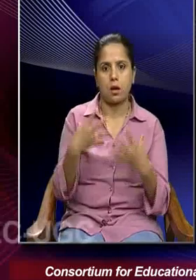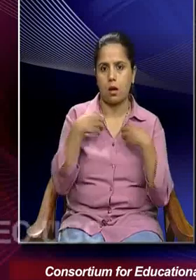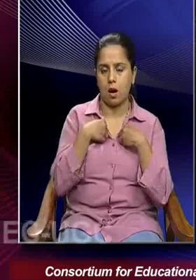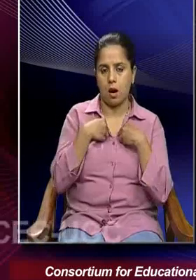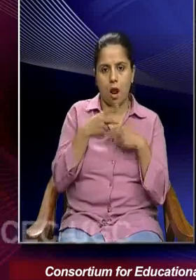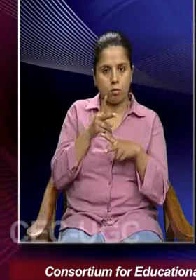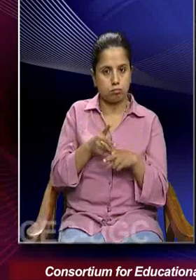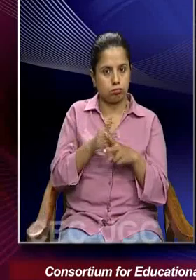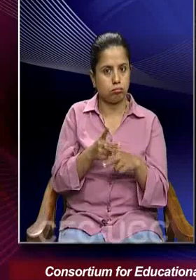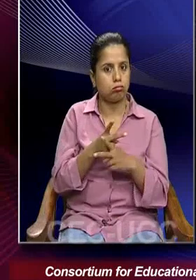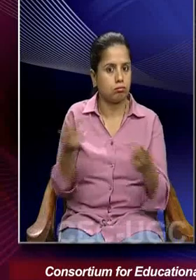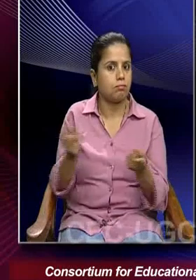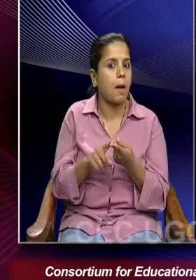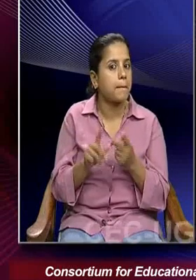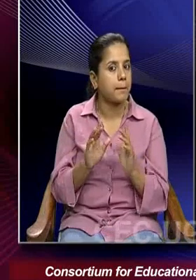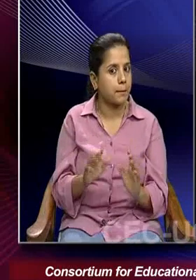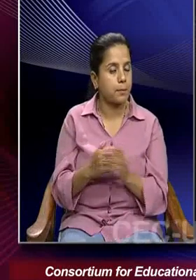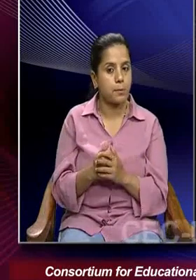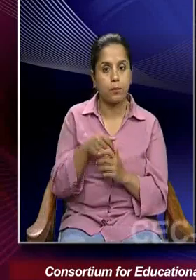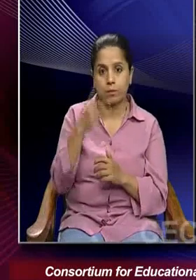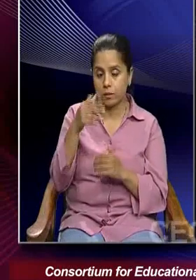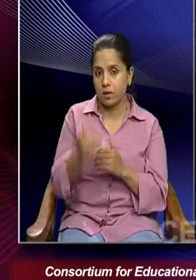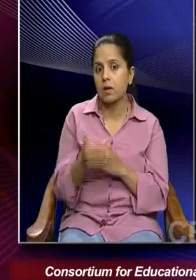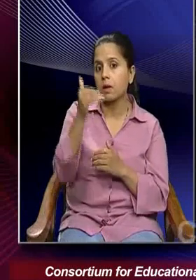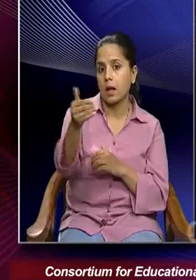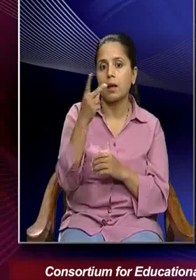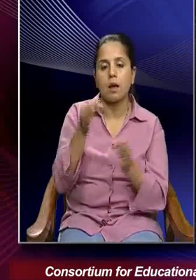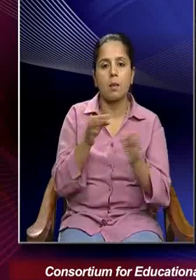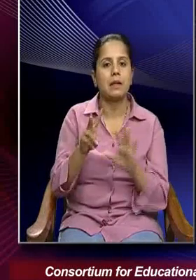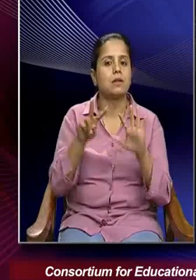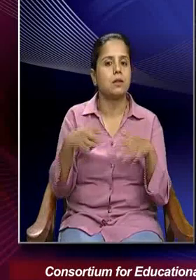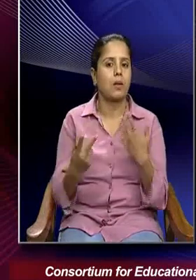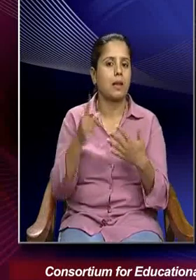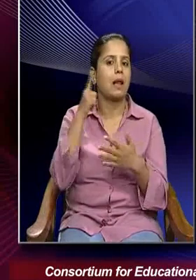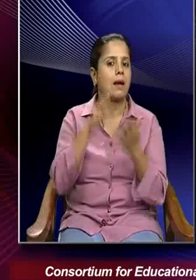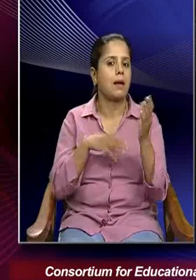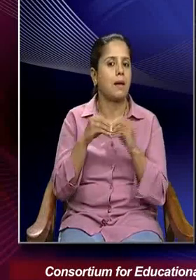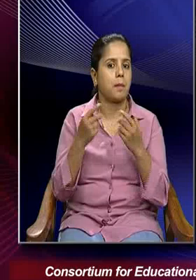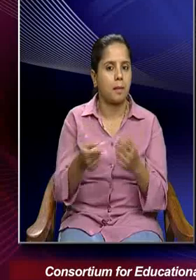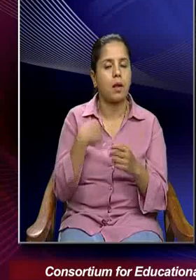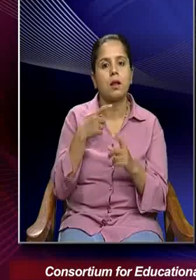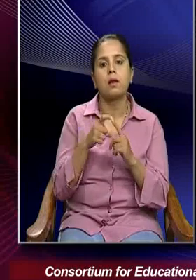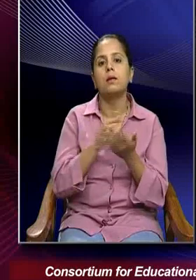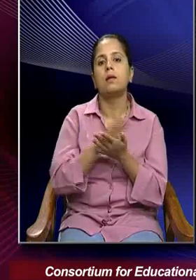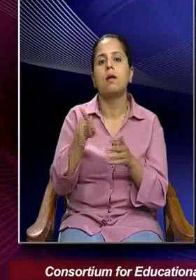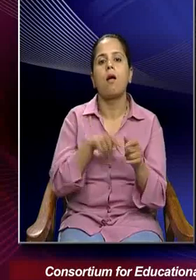stillness. With that, let's move on to the seventh limb, which is dhyan.